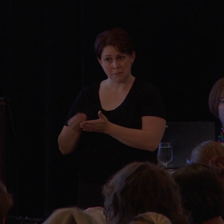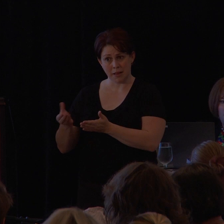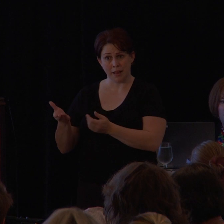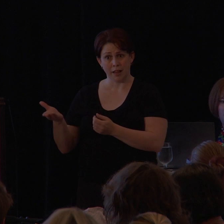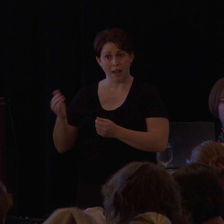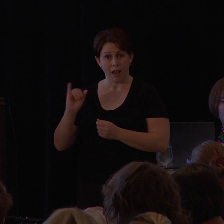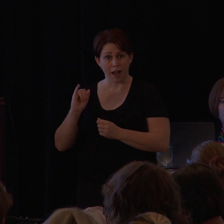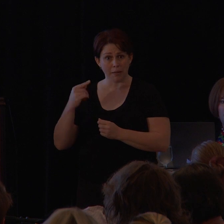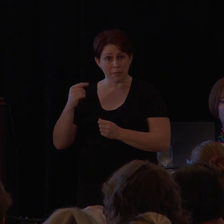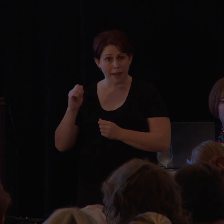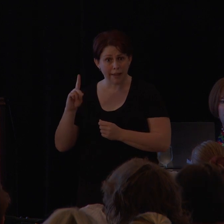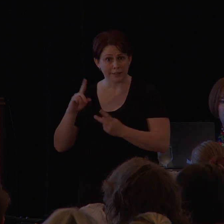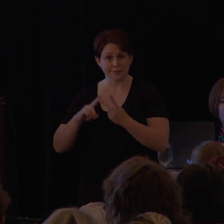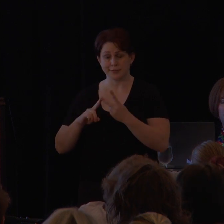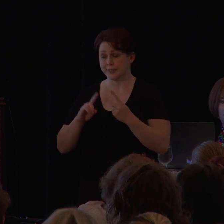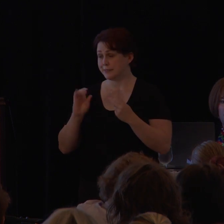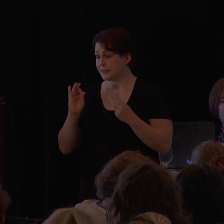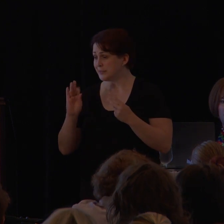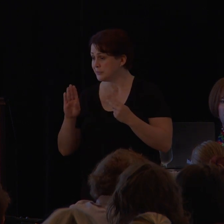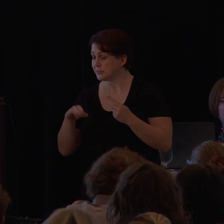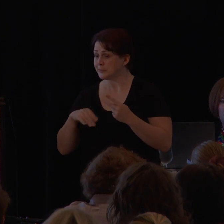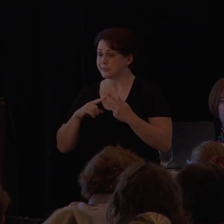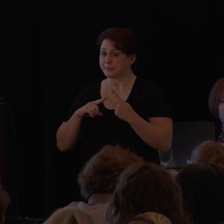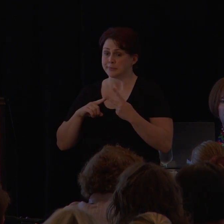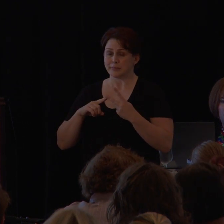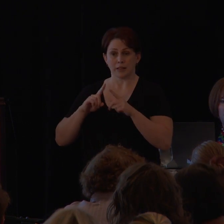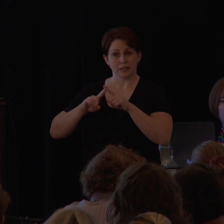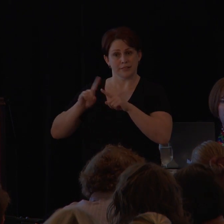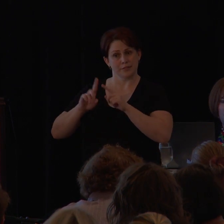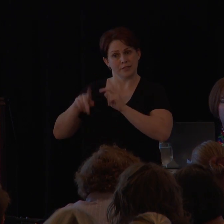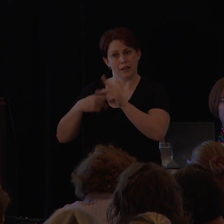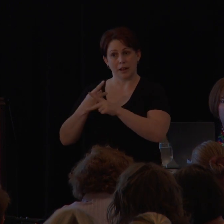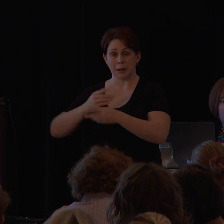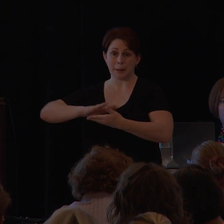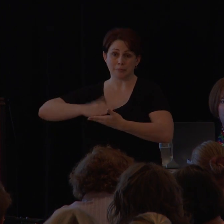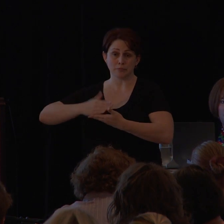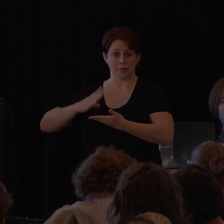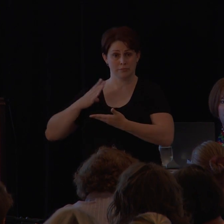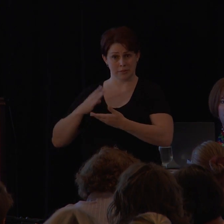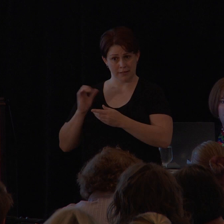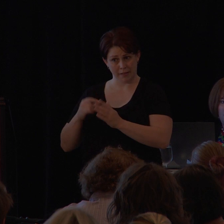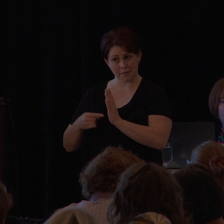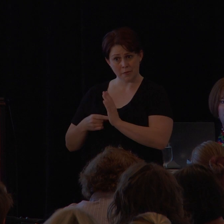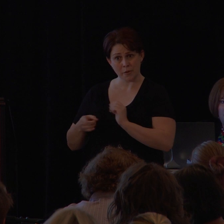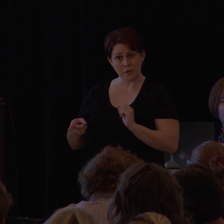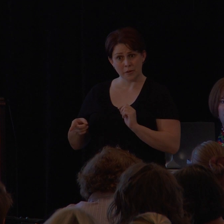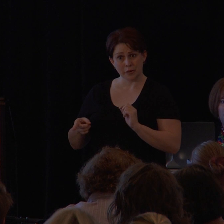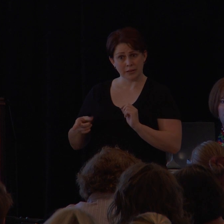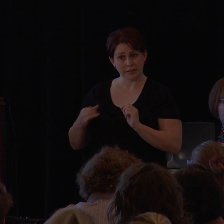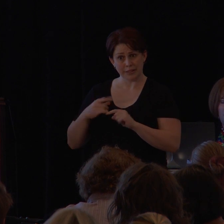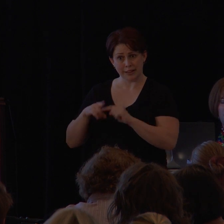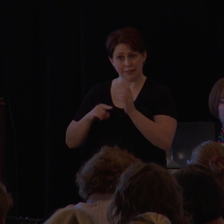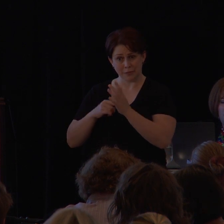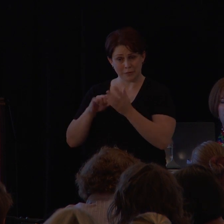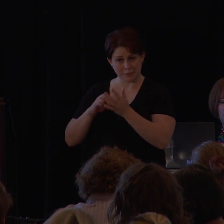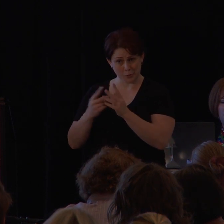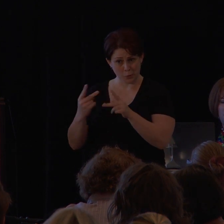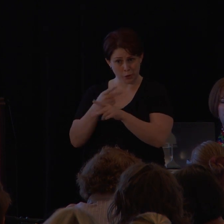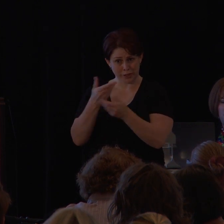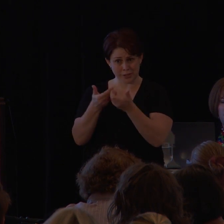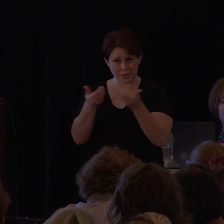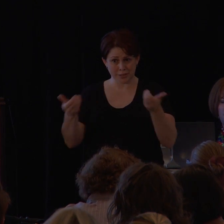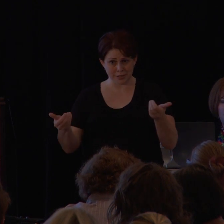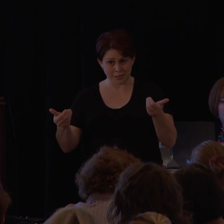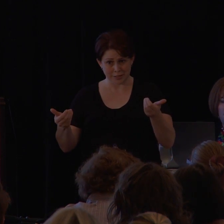the iPads and the Facebook, the various laptops and so on, and other kinds of things. So that's the first one. But in